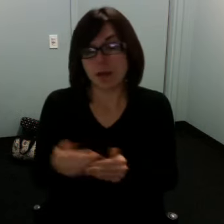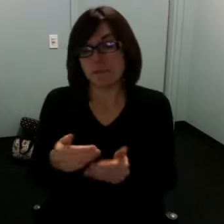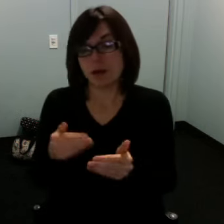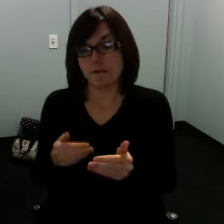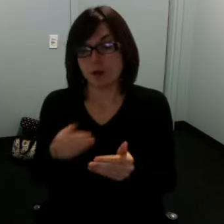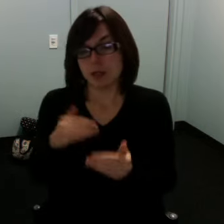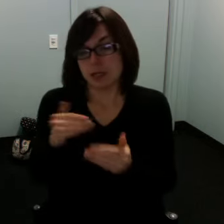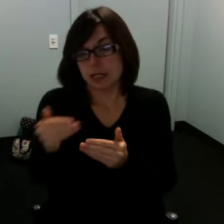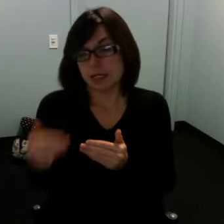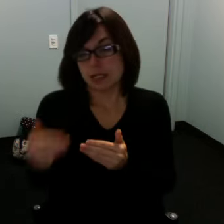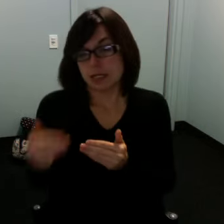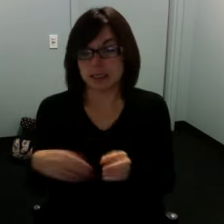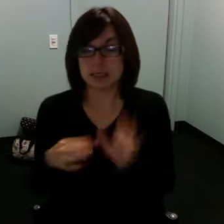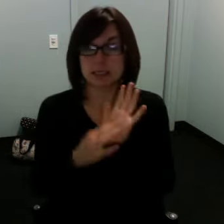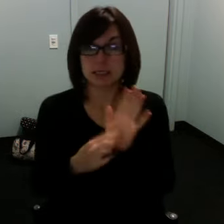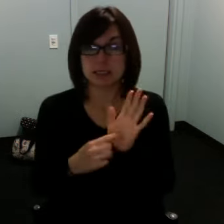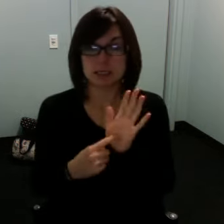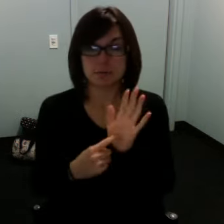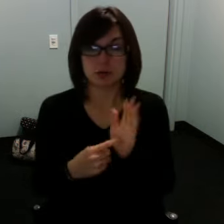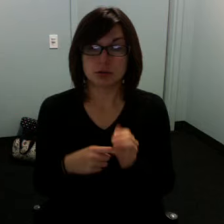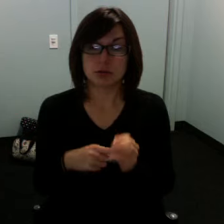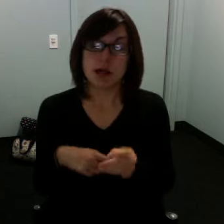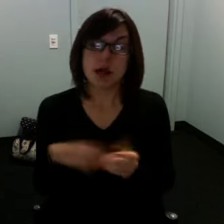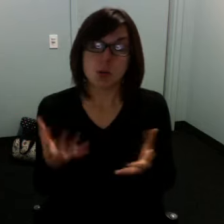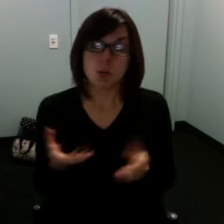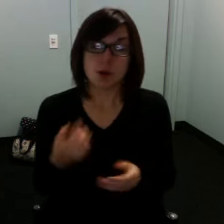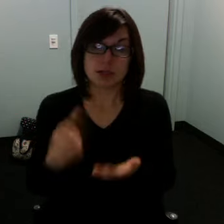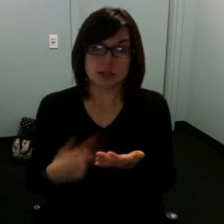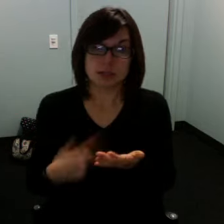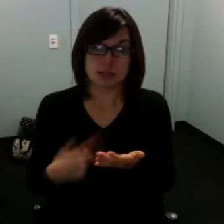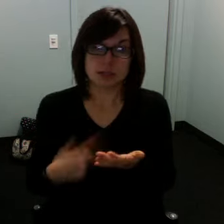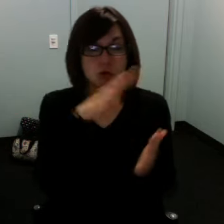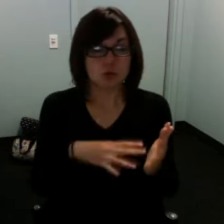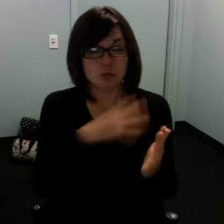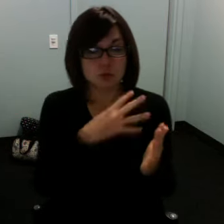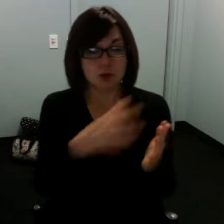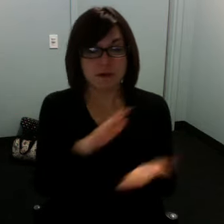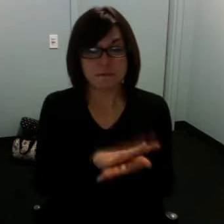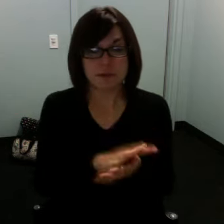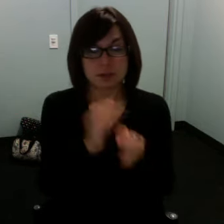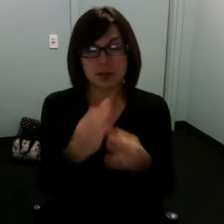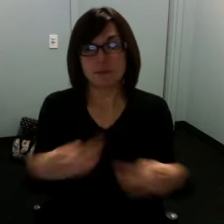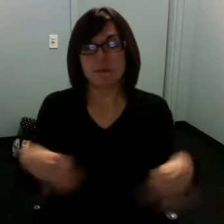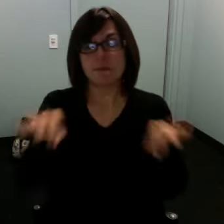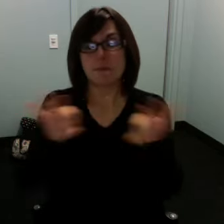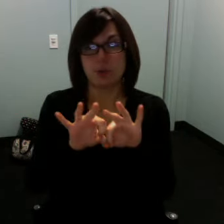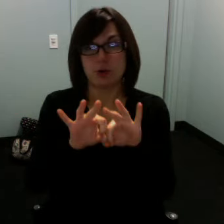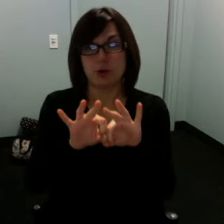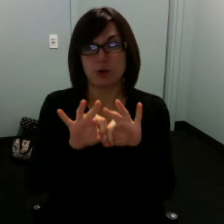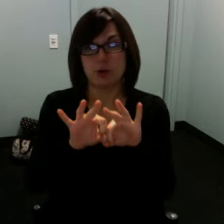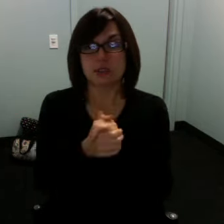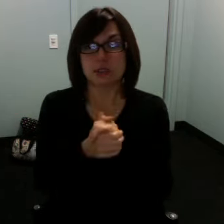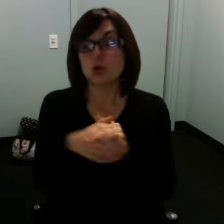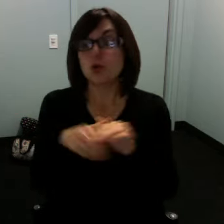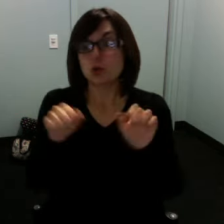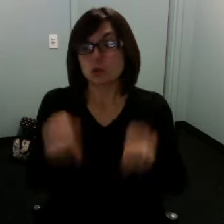Notice something like graph paper is really like a must here. You could draw these graphs somewhat sloppily on a piece of